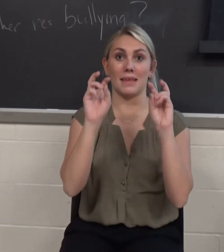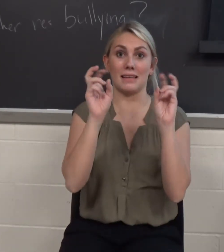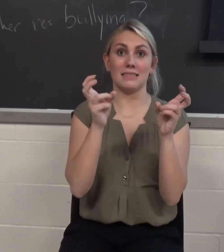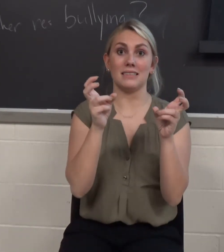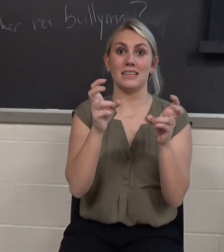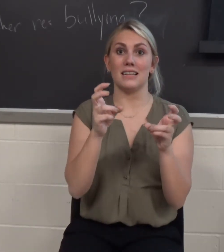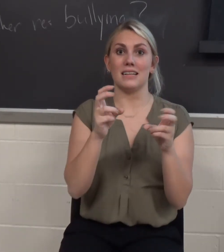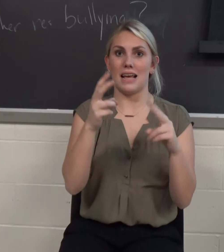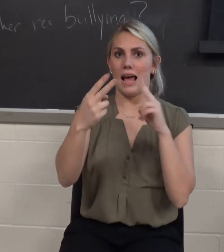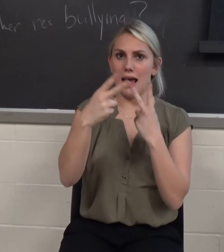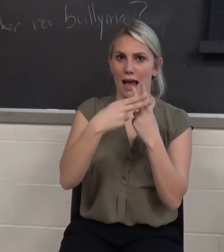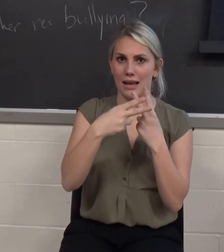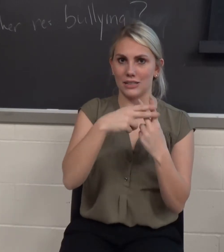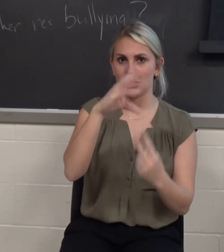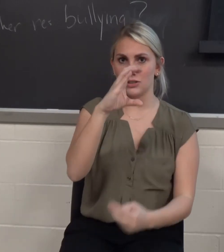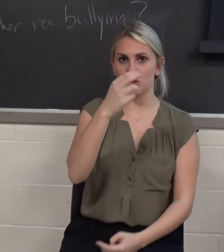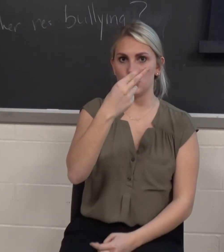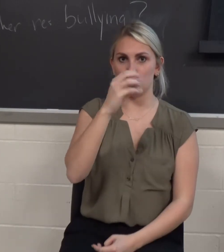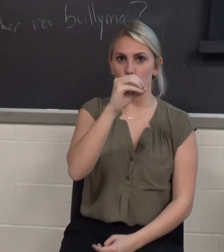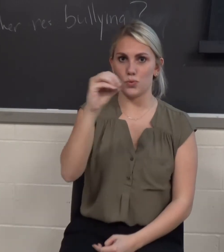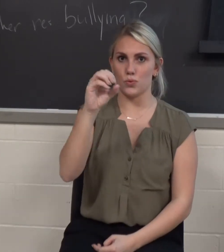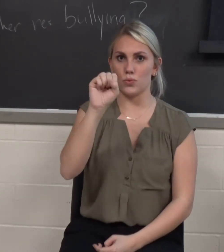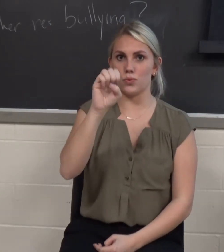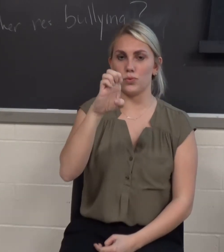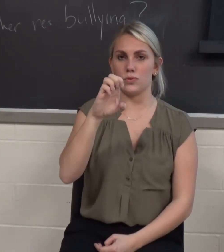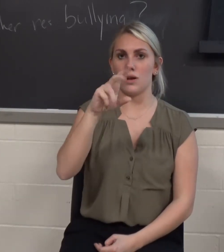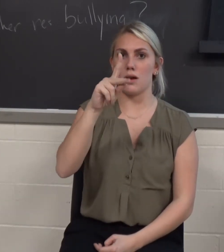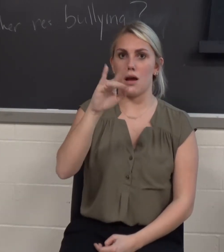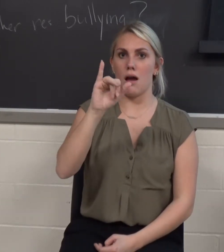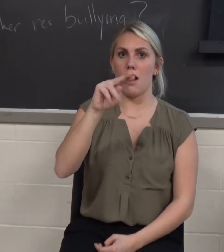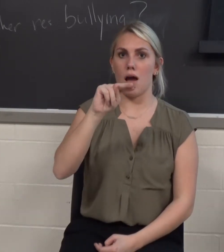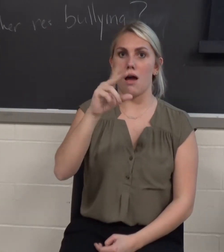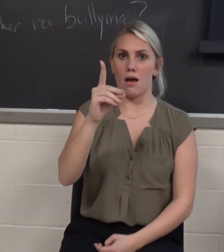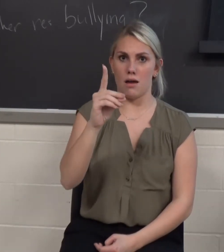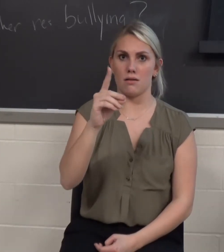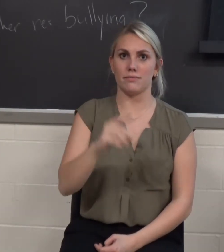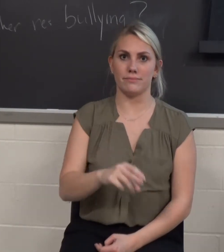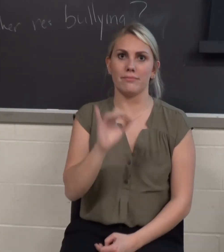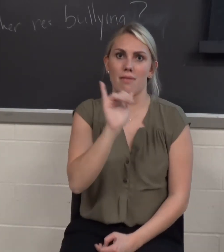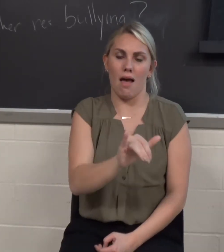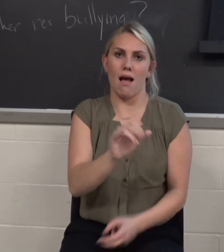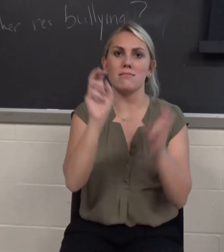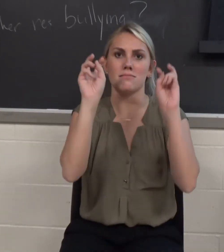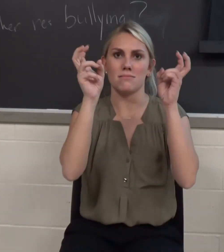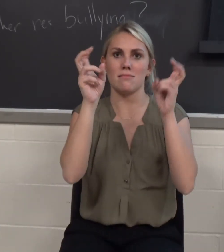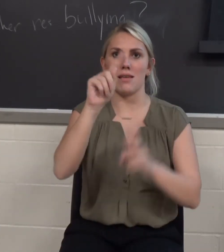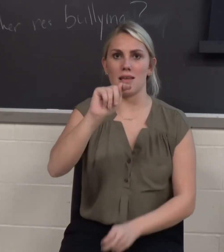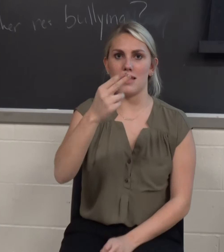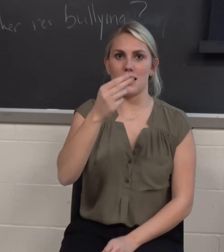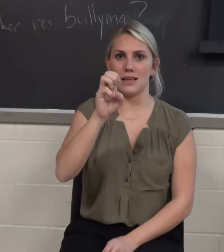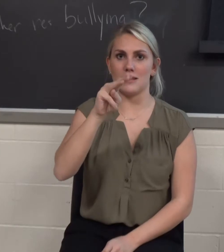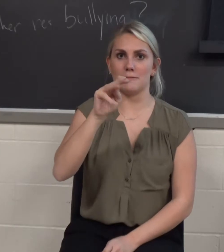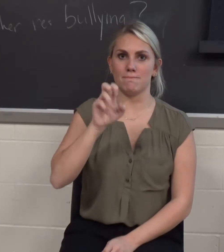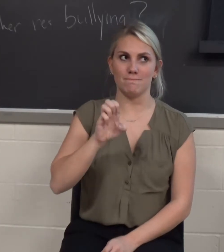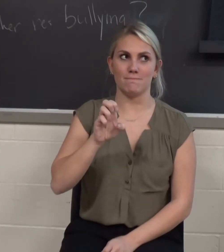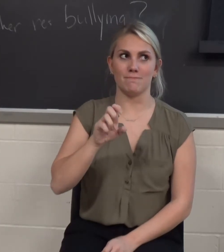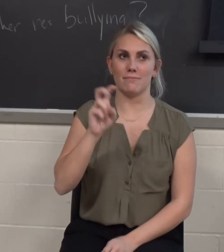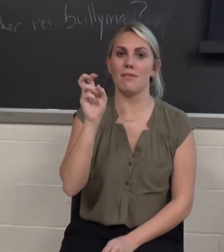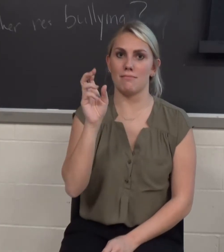kind. That's the theme. The theme of the book is stated. When given the choice between being